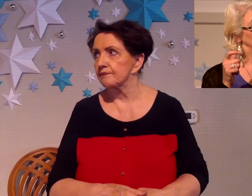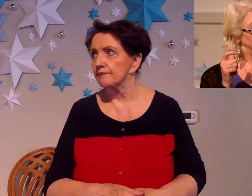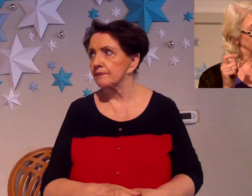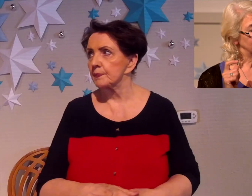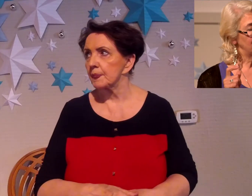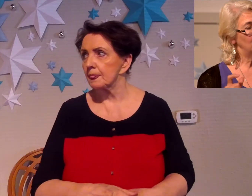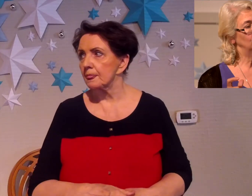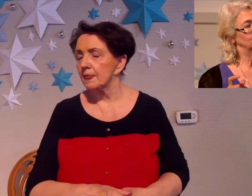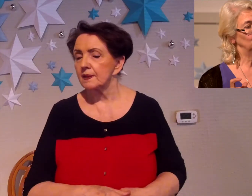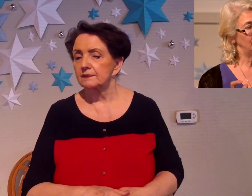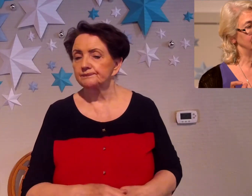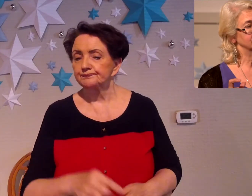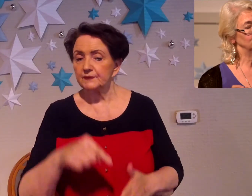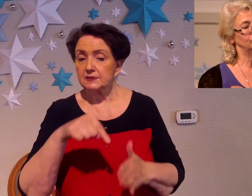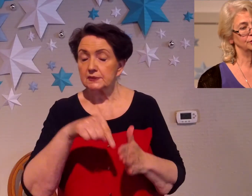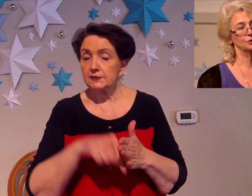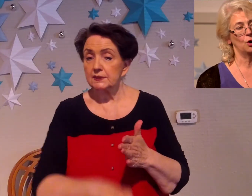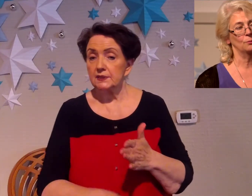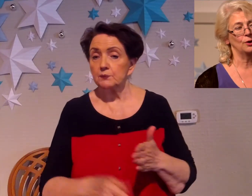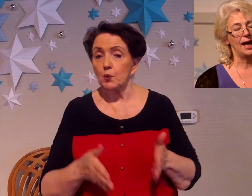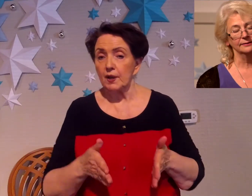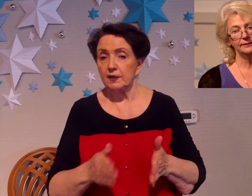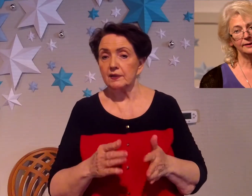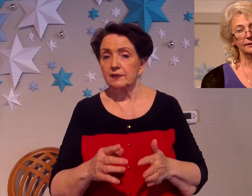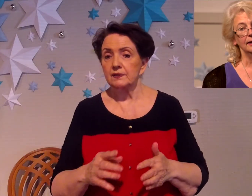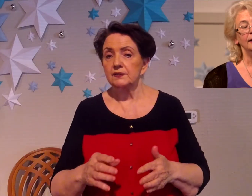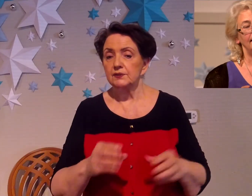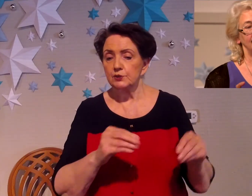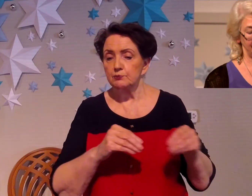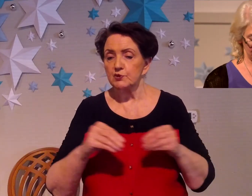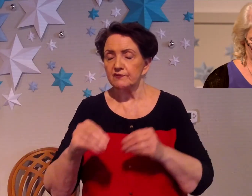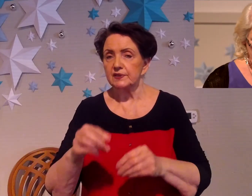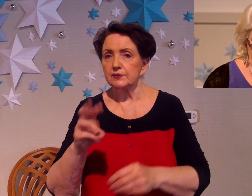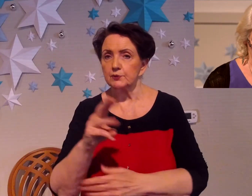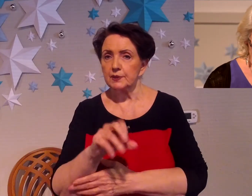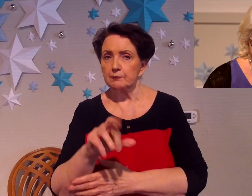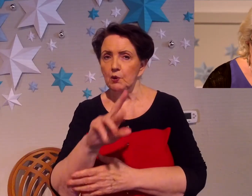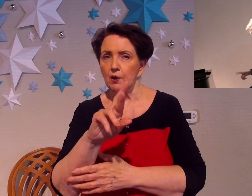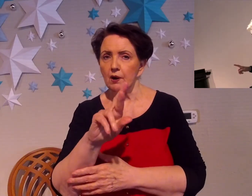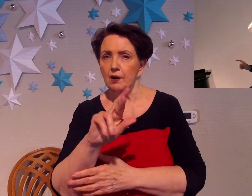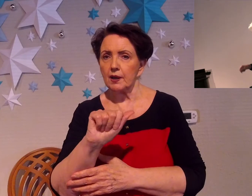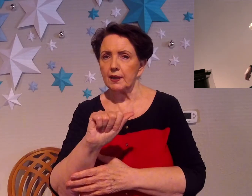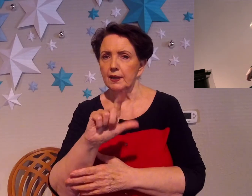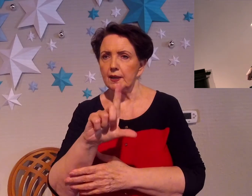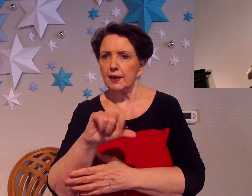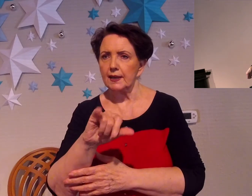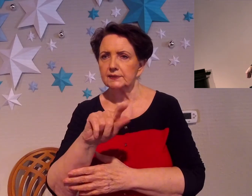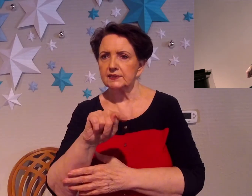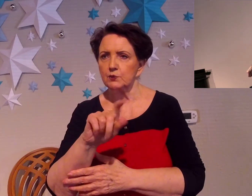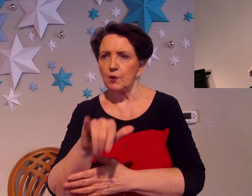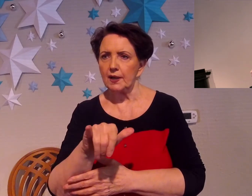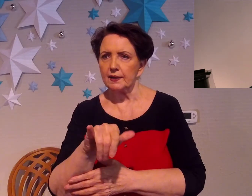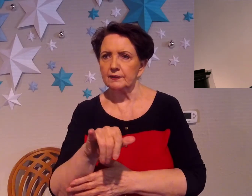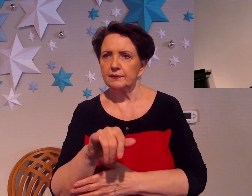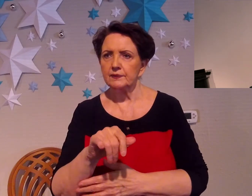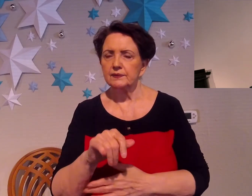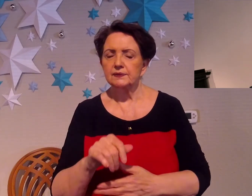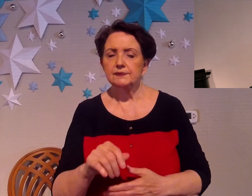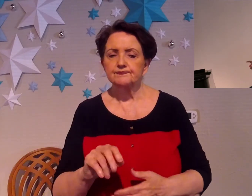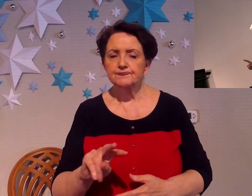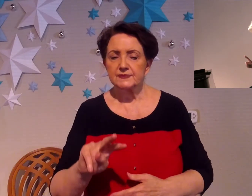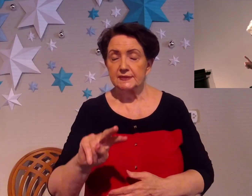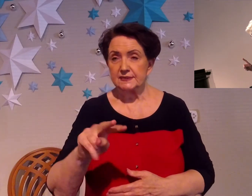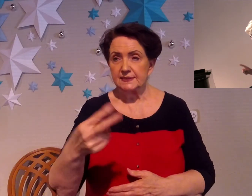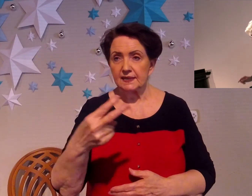extraordinarily profound way to move into our morality and into our kindness. The second articulation, he says,